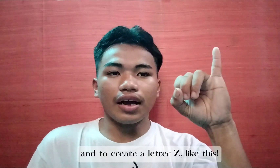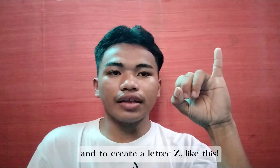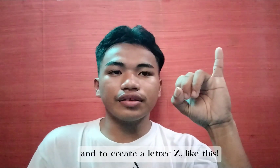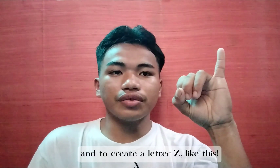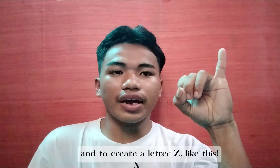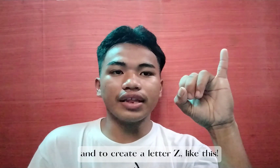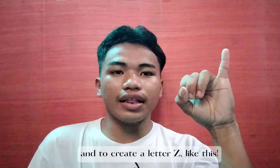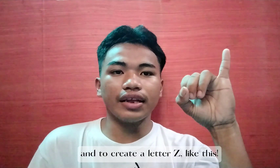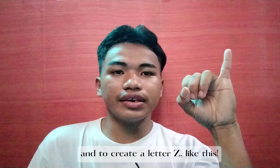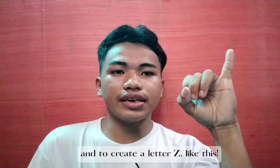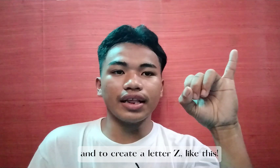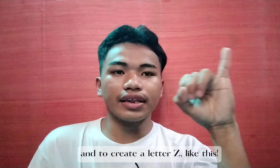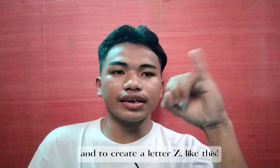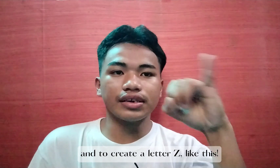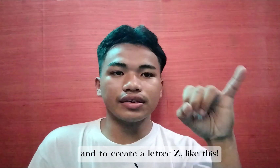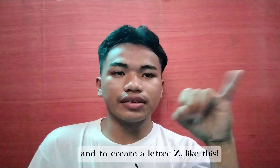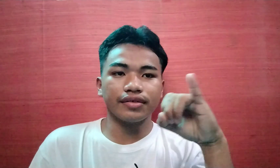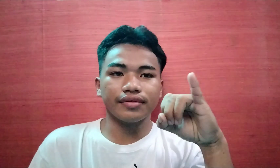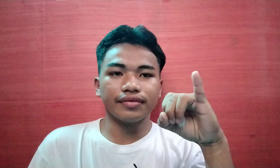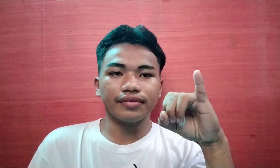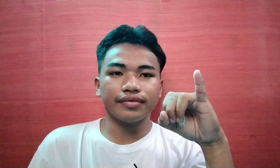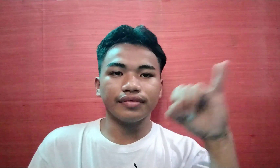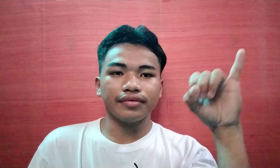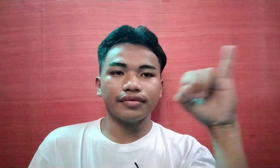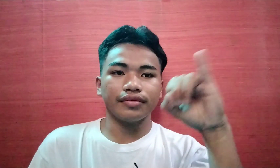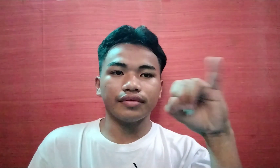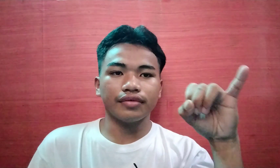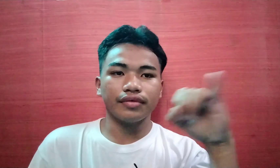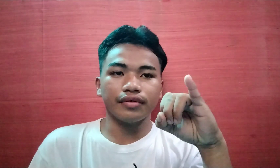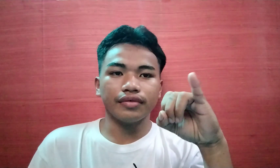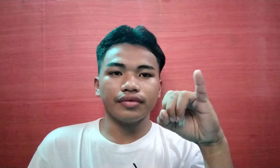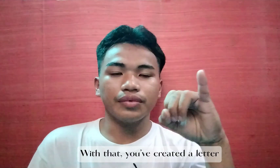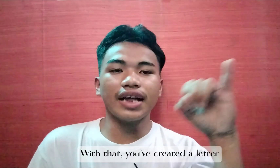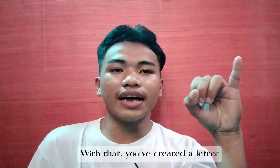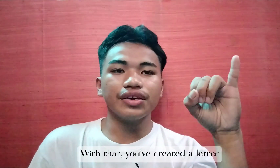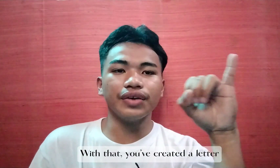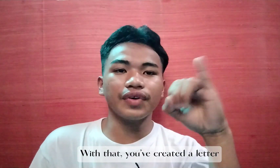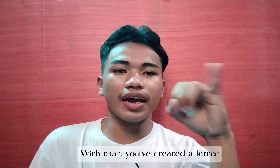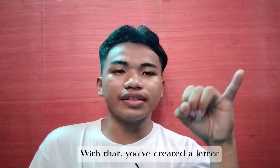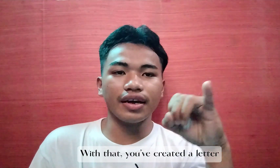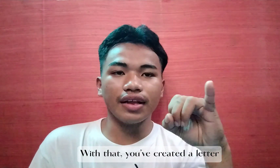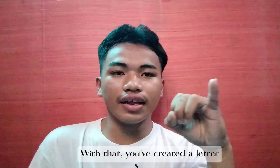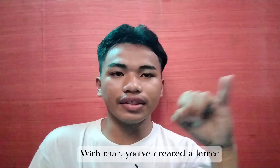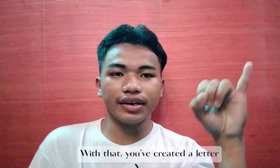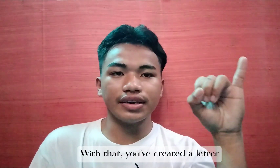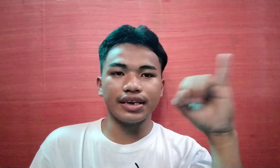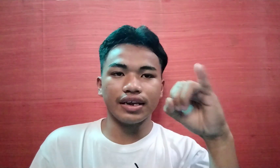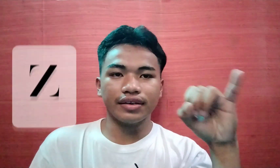and to create a letter Z like this. With that, you've created a letter Z.